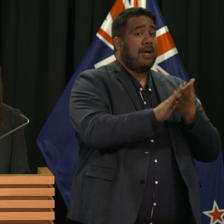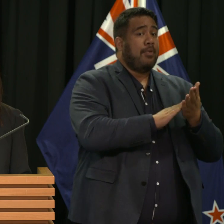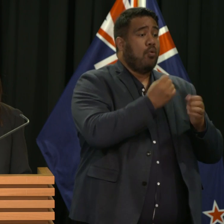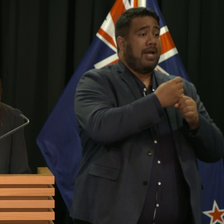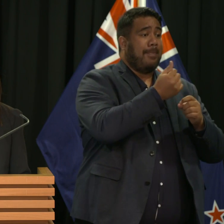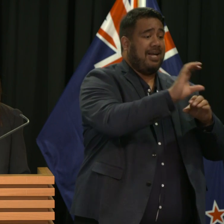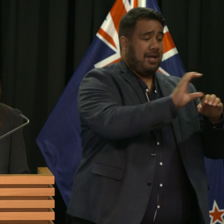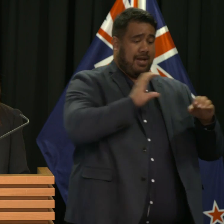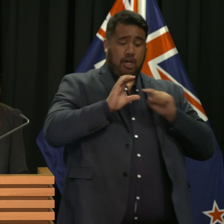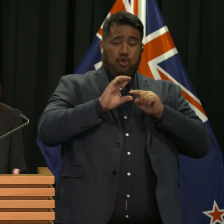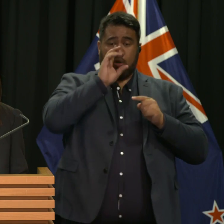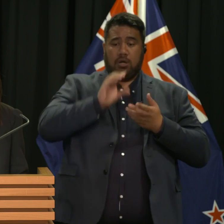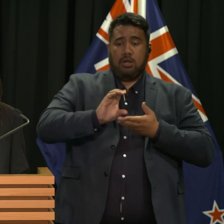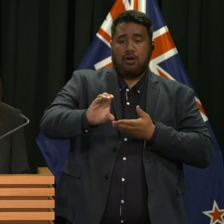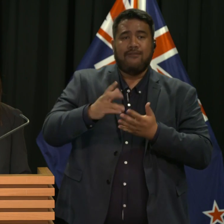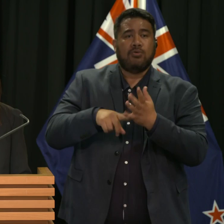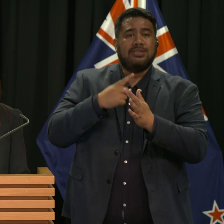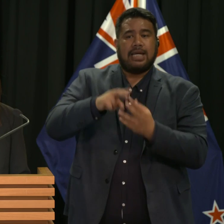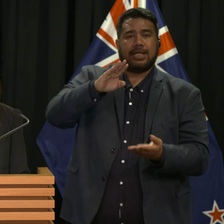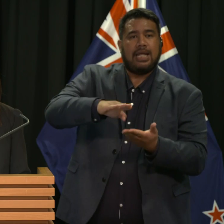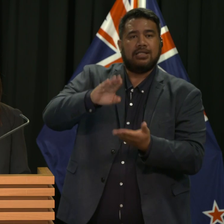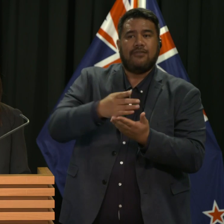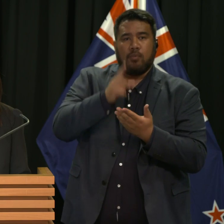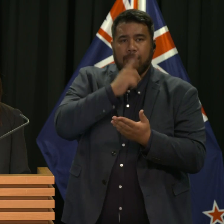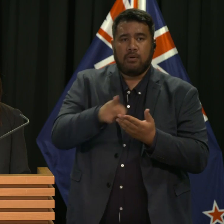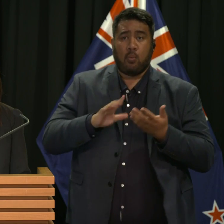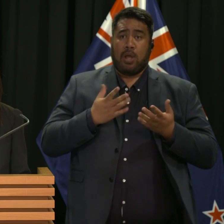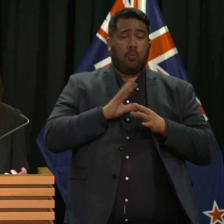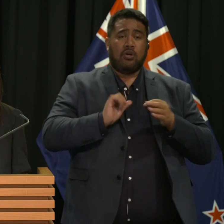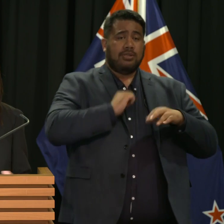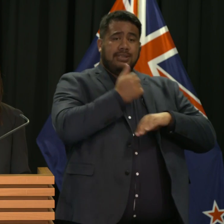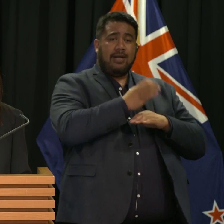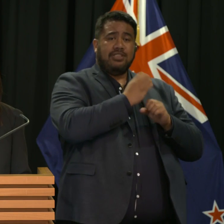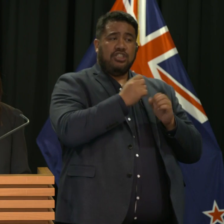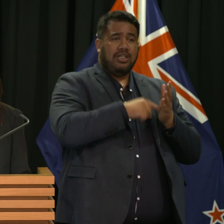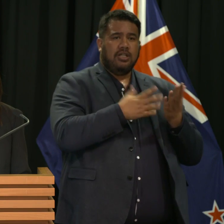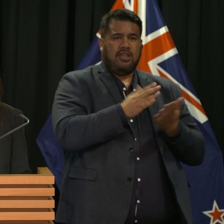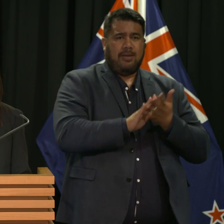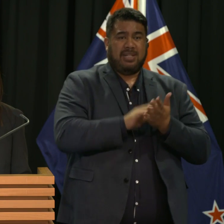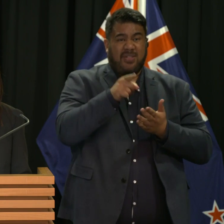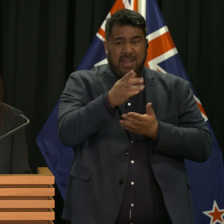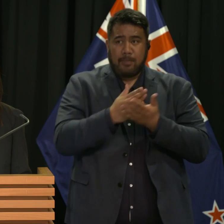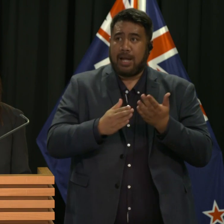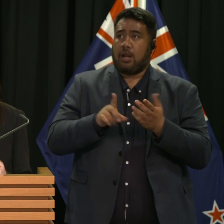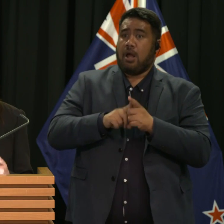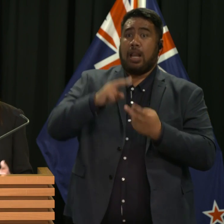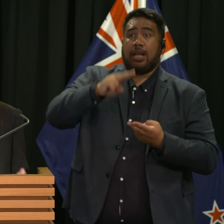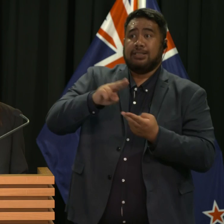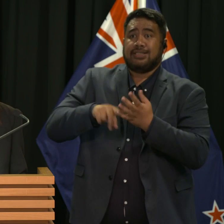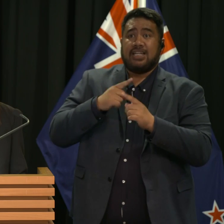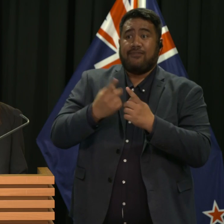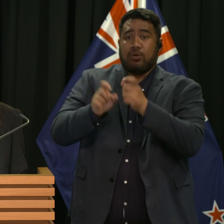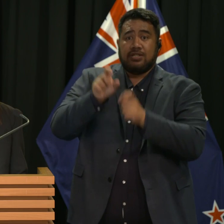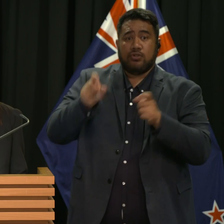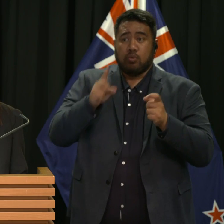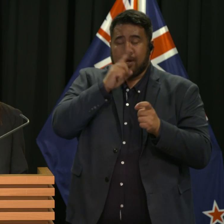use that to recycle into tax cuts? Obviously, we're not implementing a capital gains tax, and so that element is no longer on the table. What I'm not